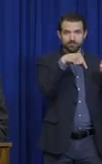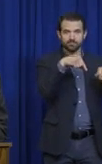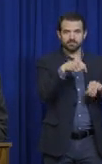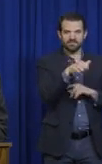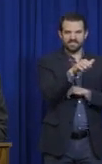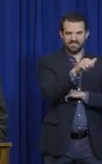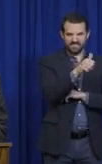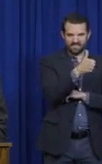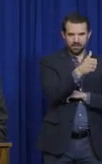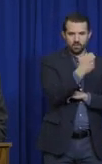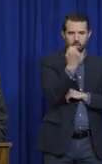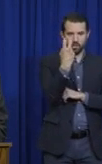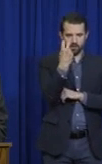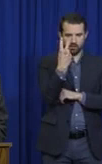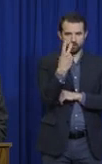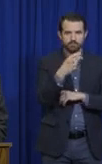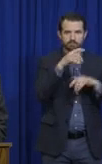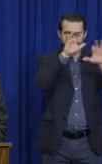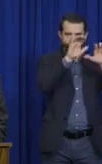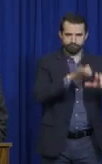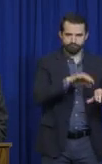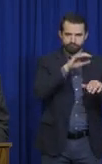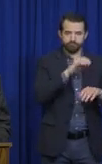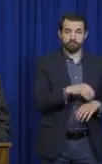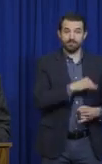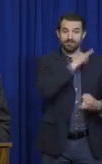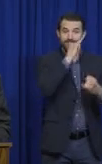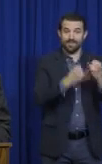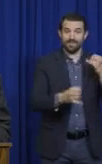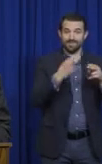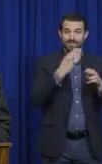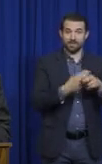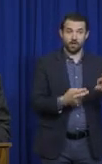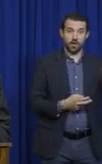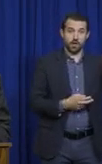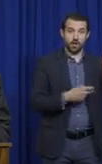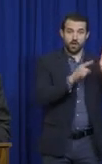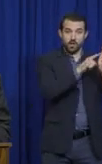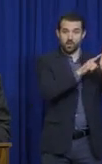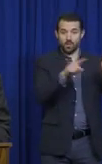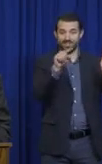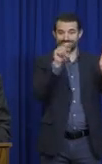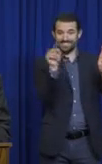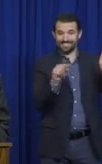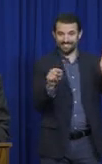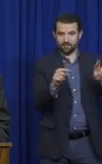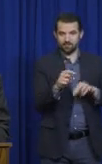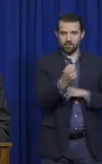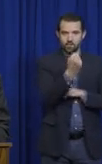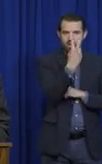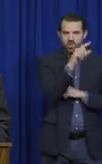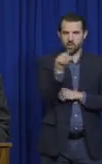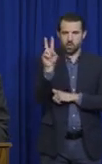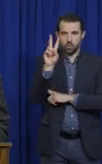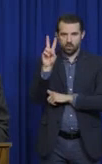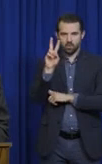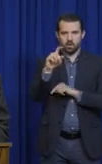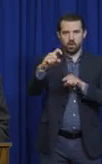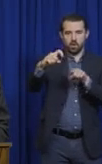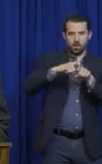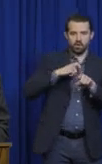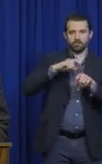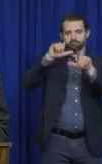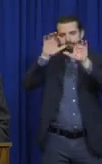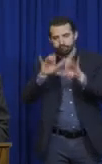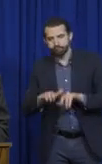and noon. And last names R through Z from noon until 2 p.m. This does